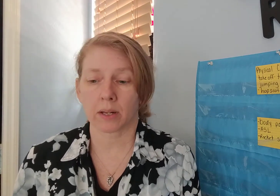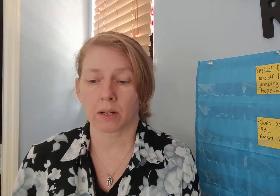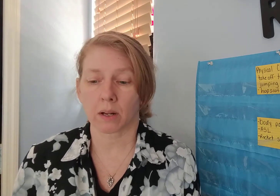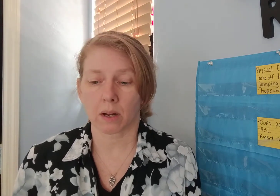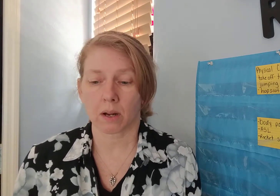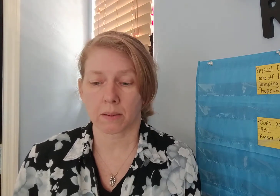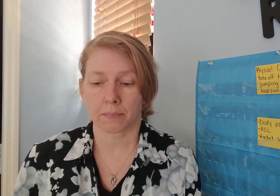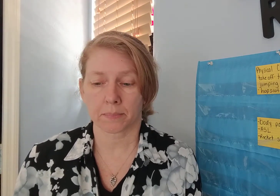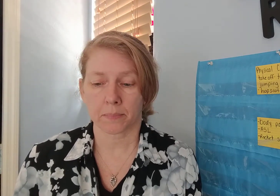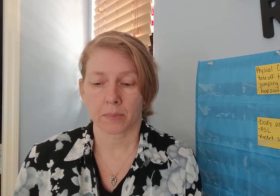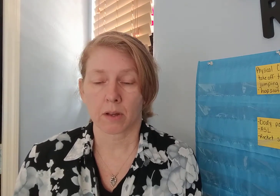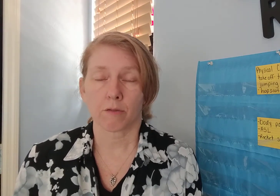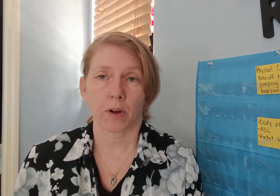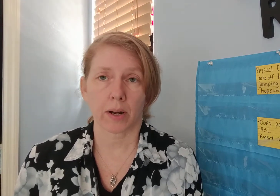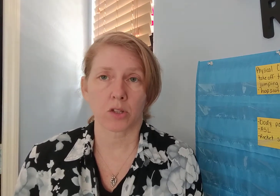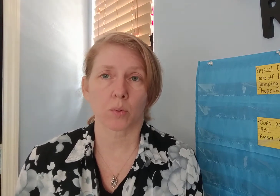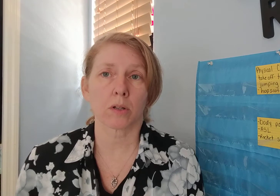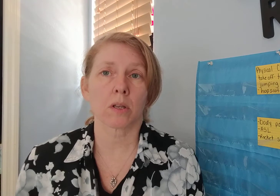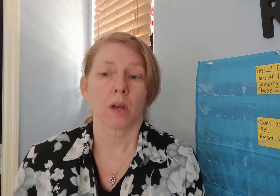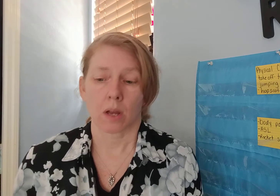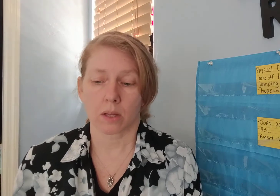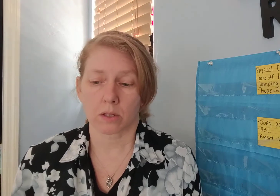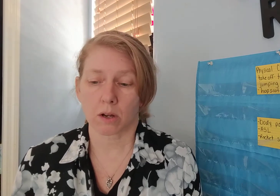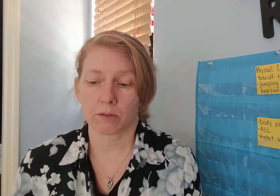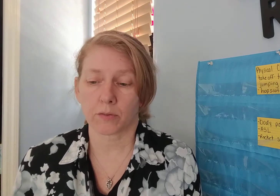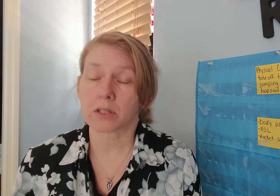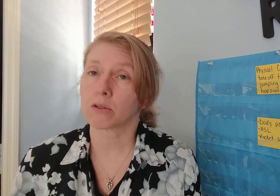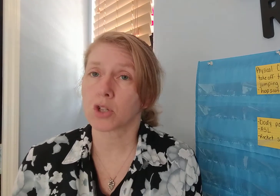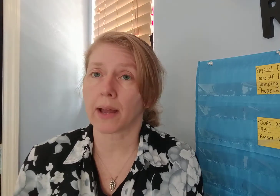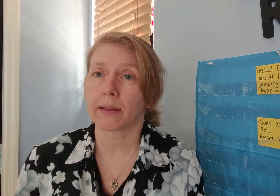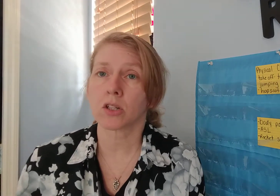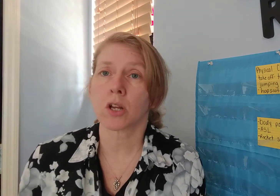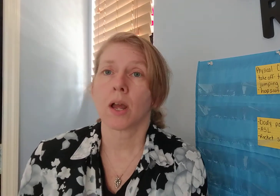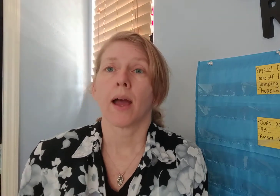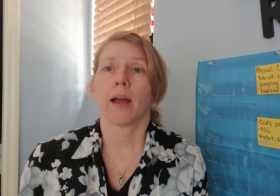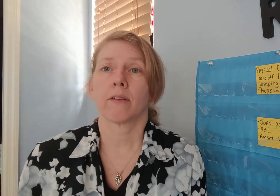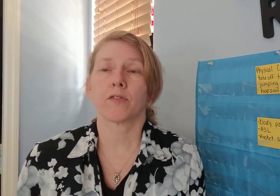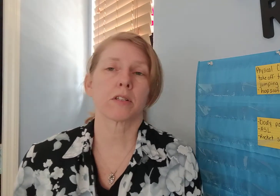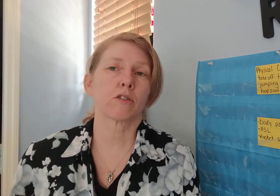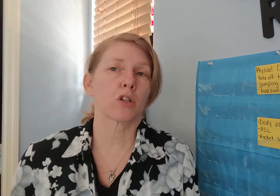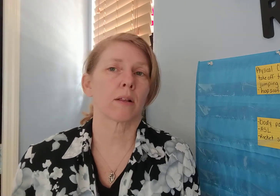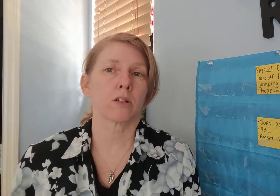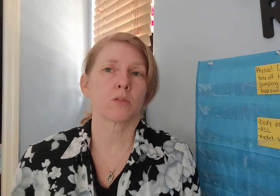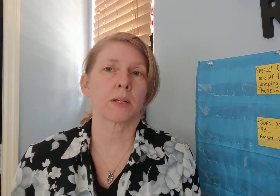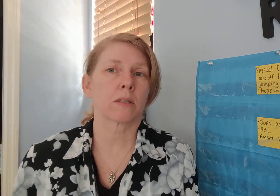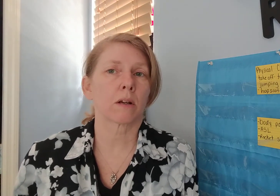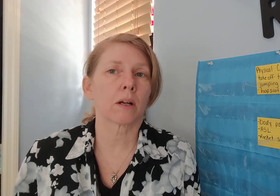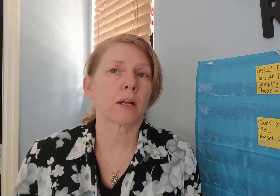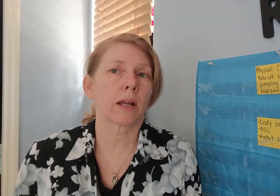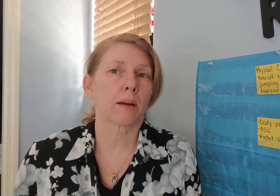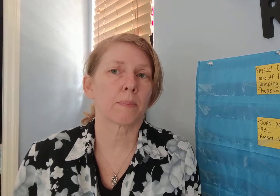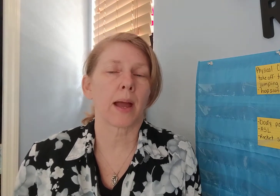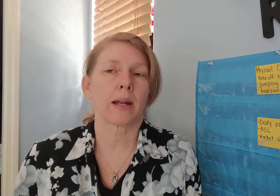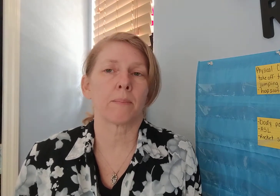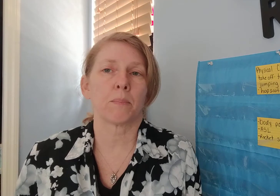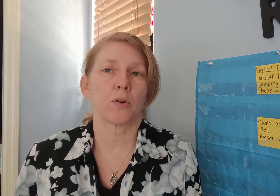doing phonics words. It's called physical challenge, and physical challenge means they're going to get up and move